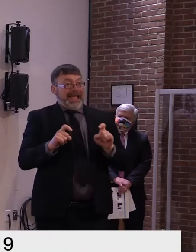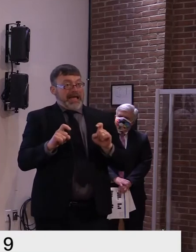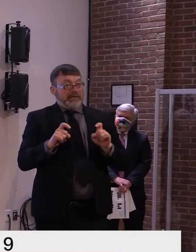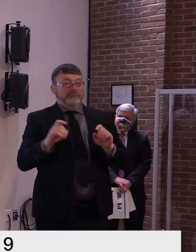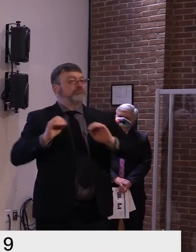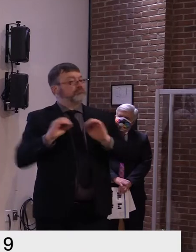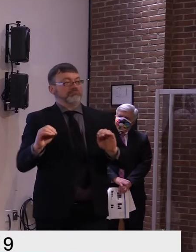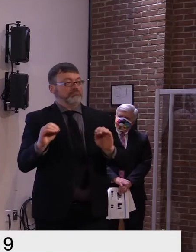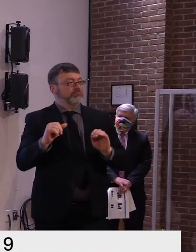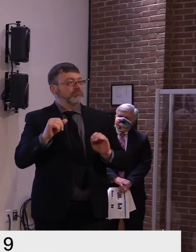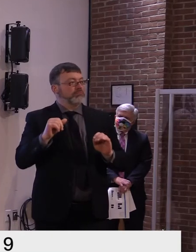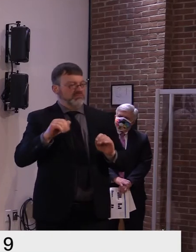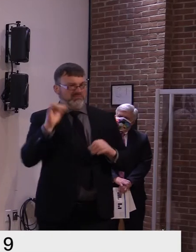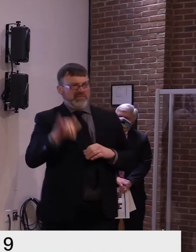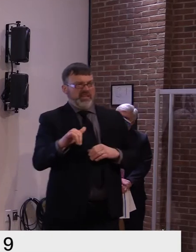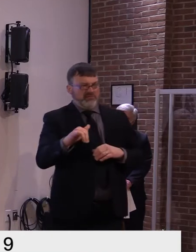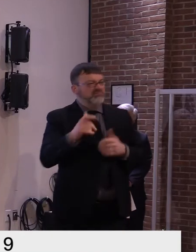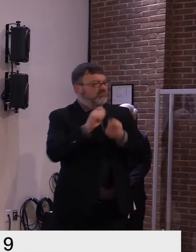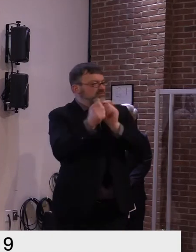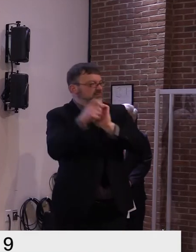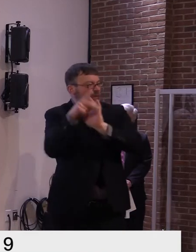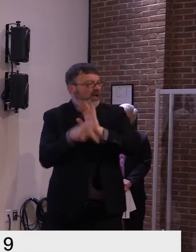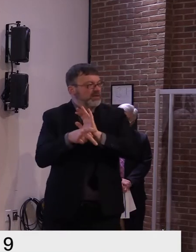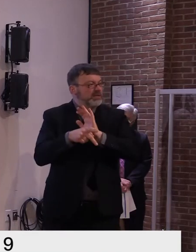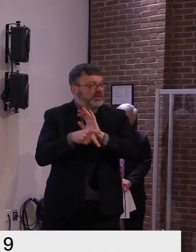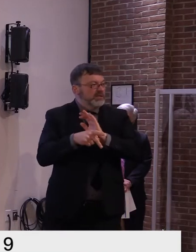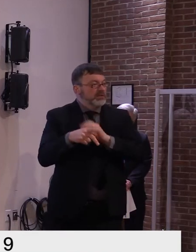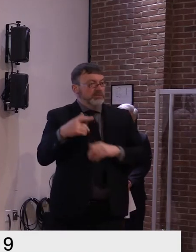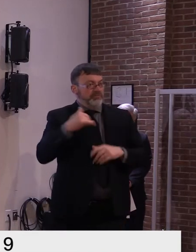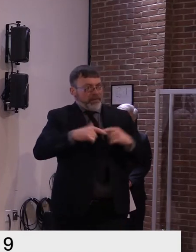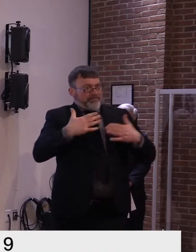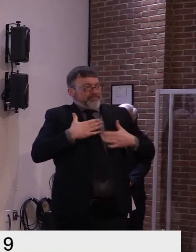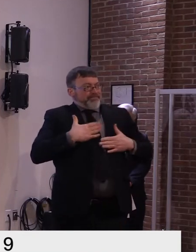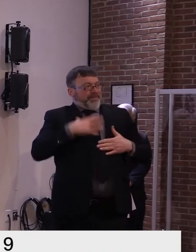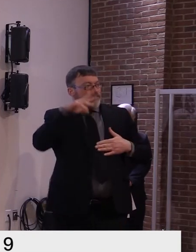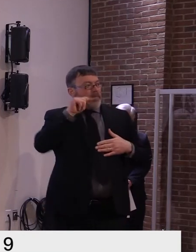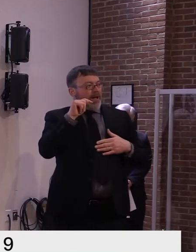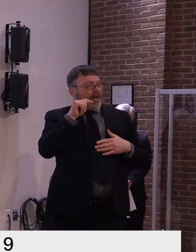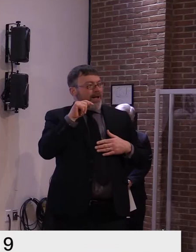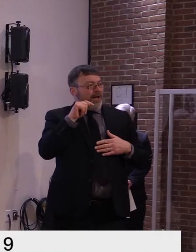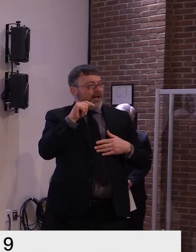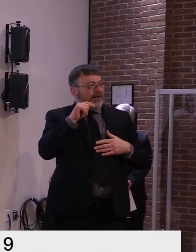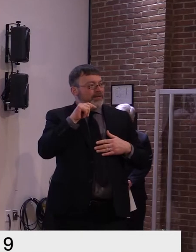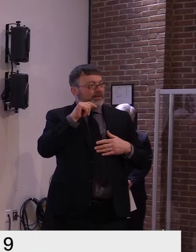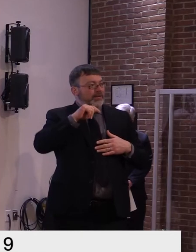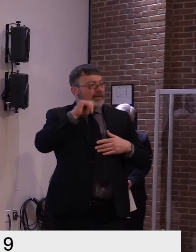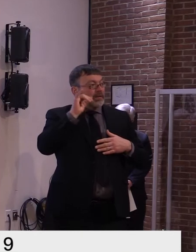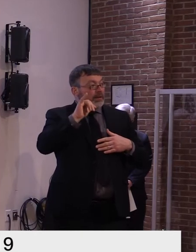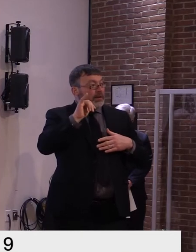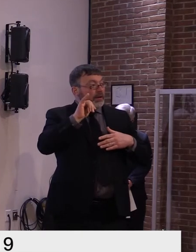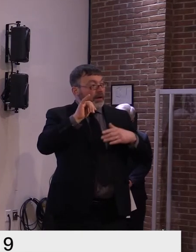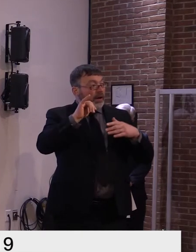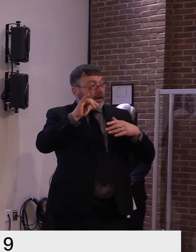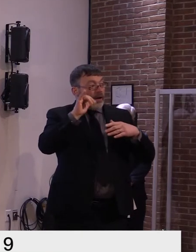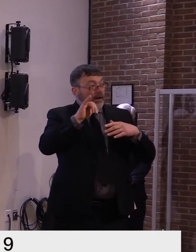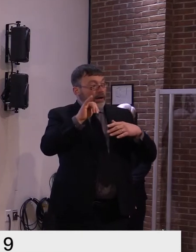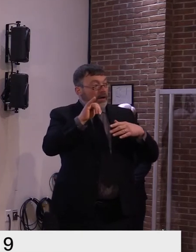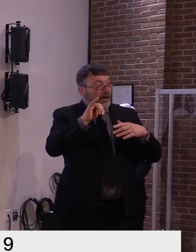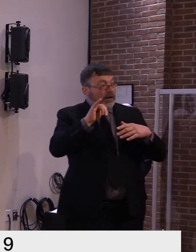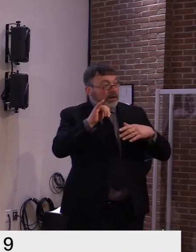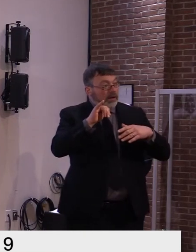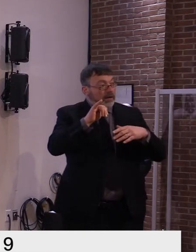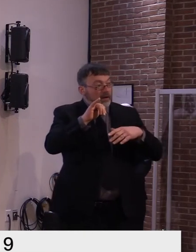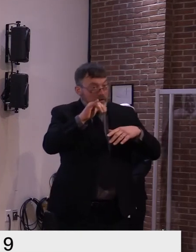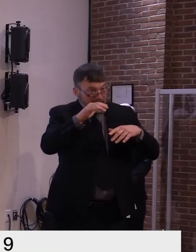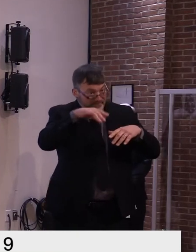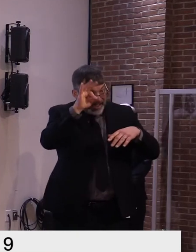demonstrated that this policy has had a minimal impact on further spread of the virus, with only 3% of people identified